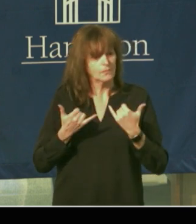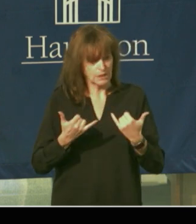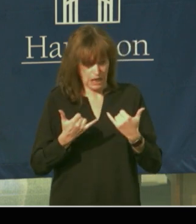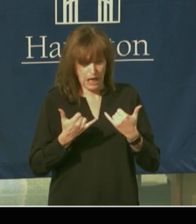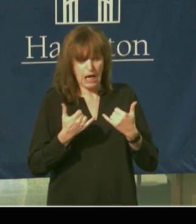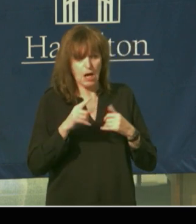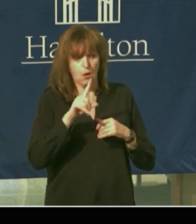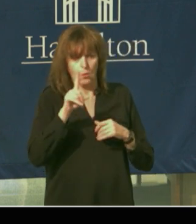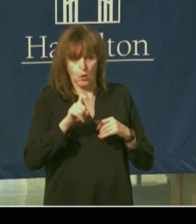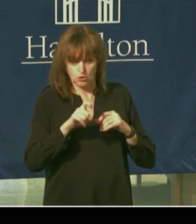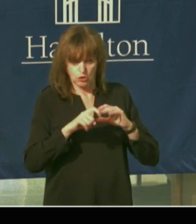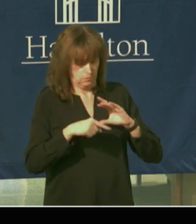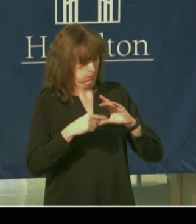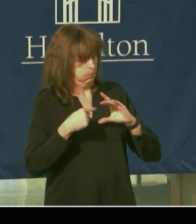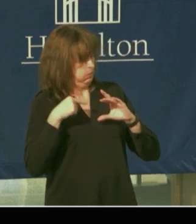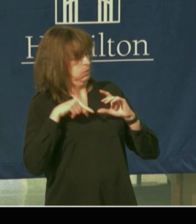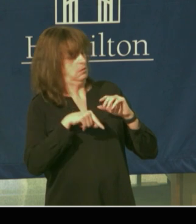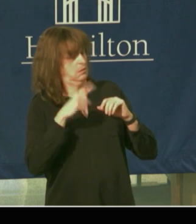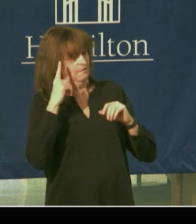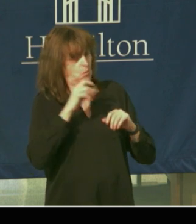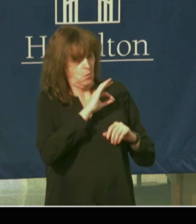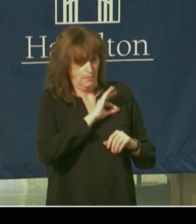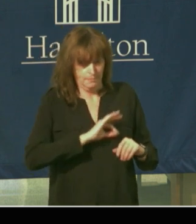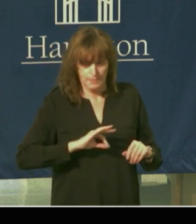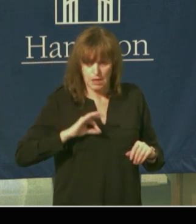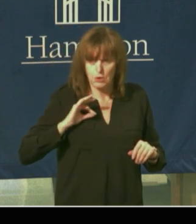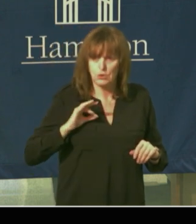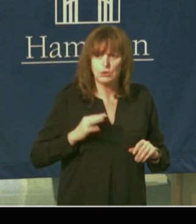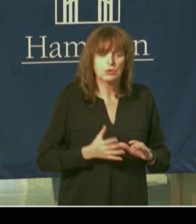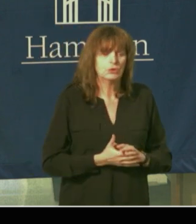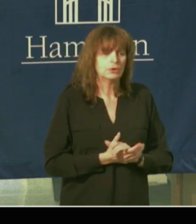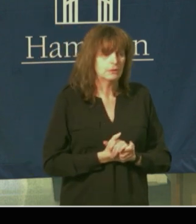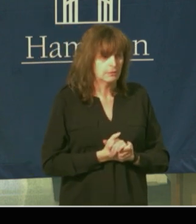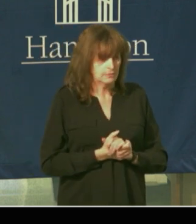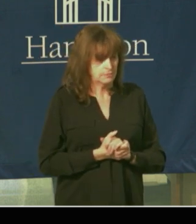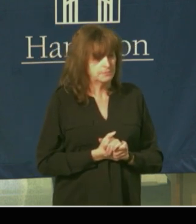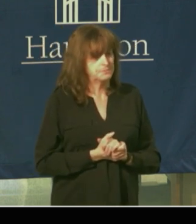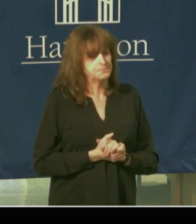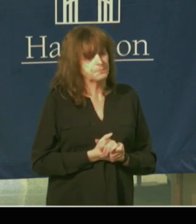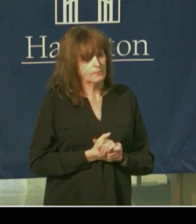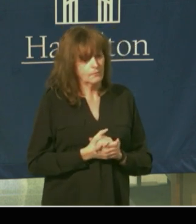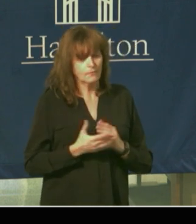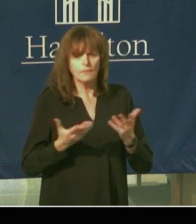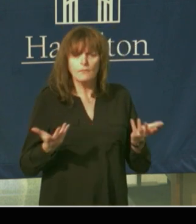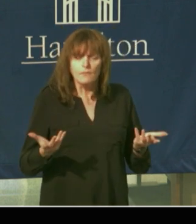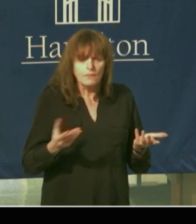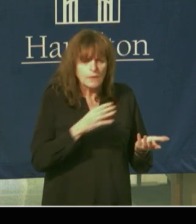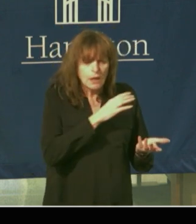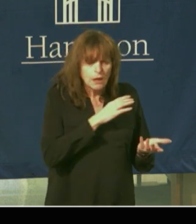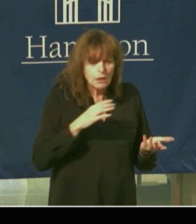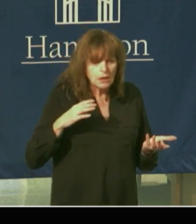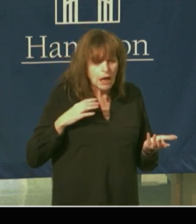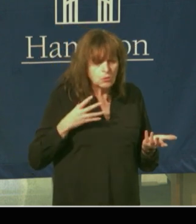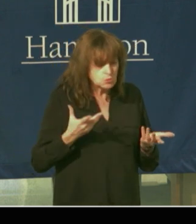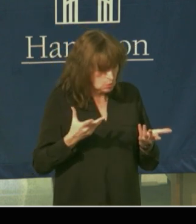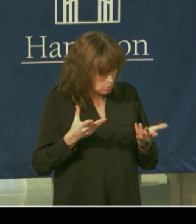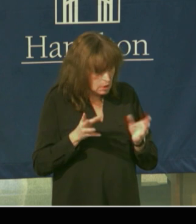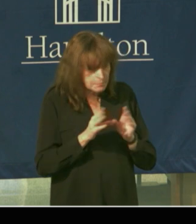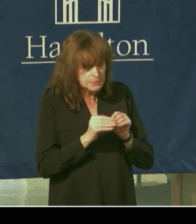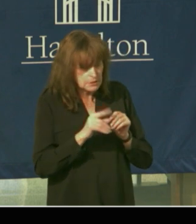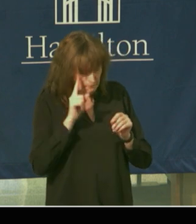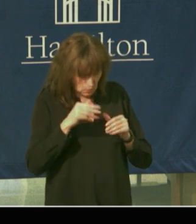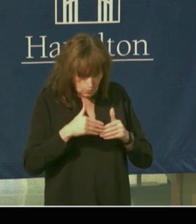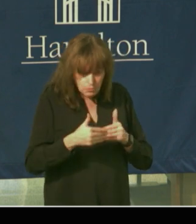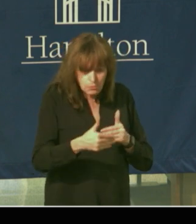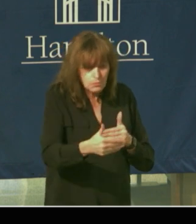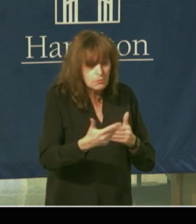city council meetings over the coming weeks, and can residents still delegate? So thank you, Mike.